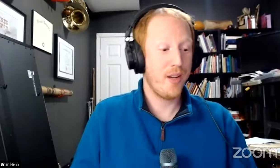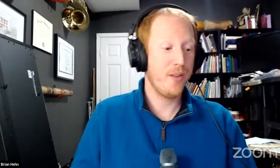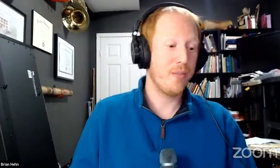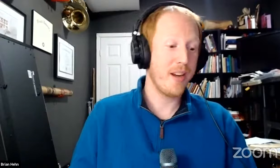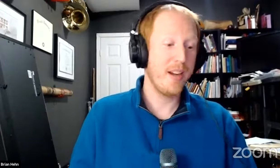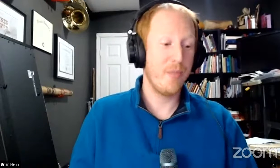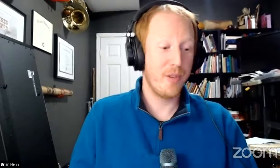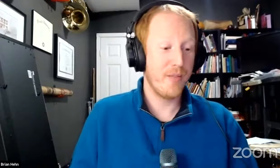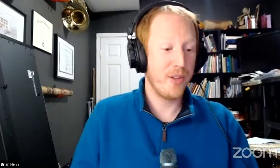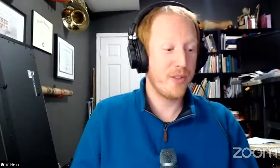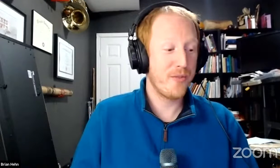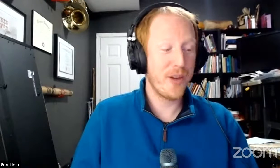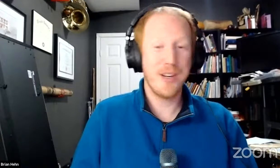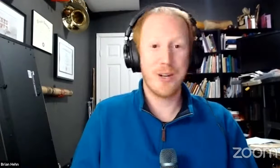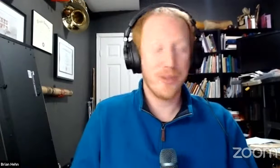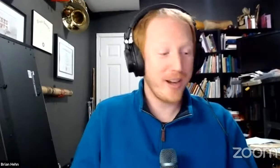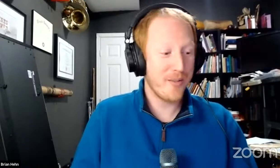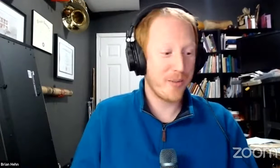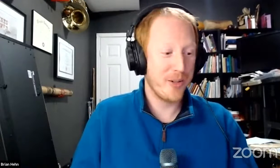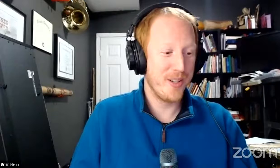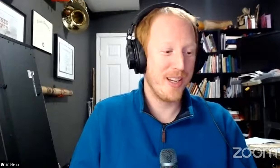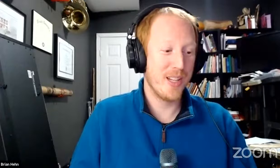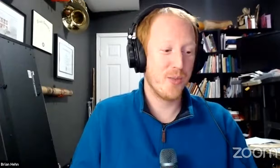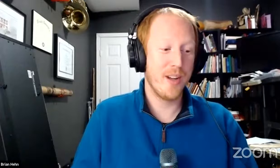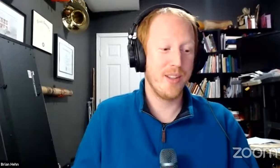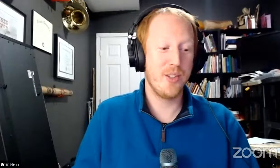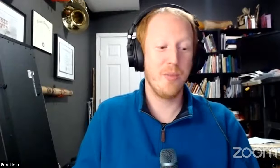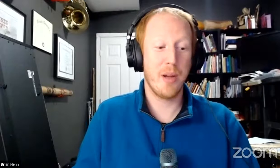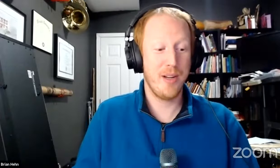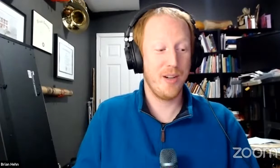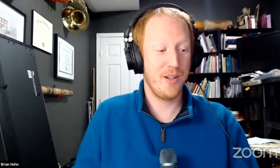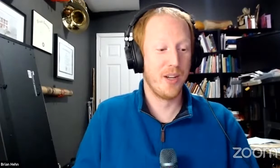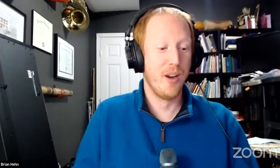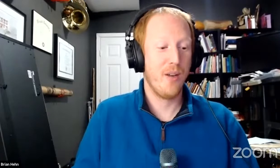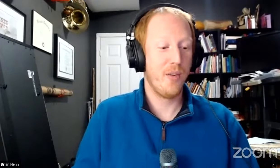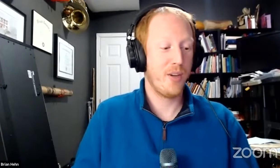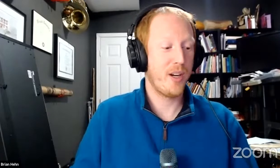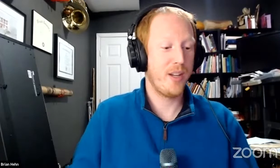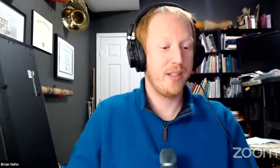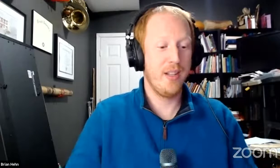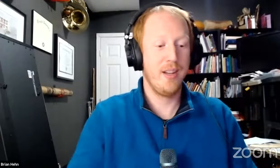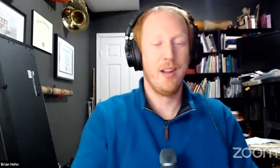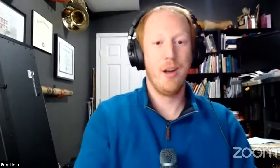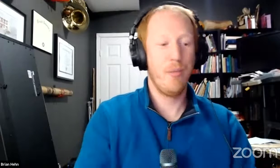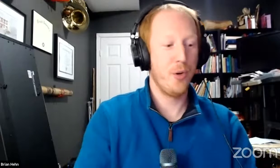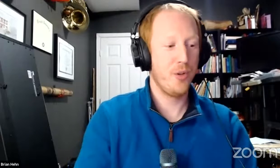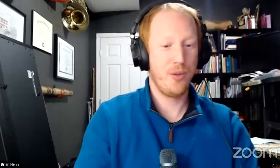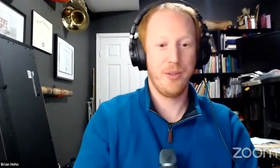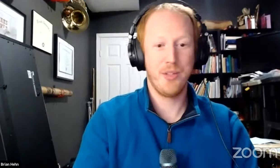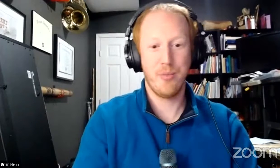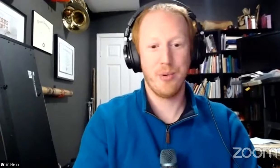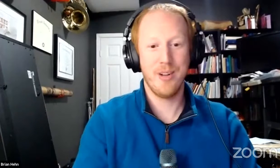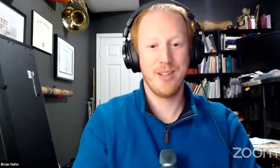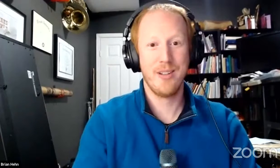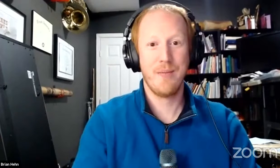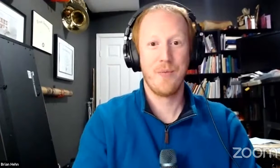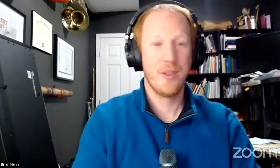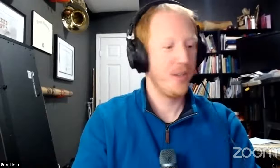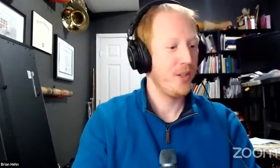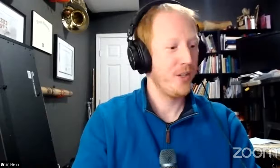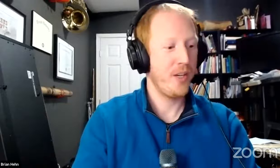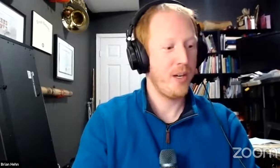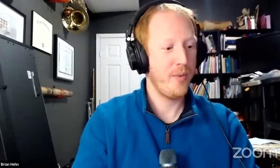old. Until that day, good citizens, hold on to